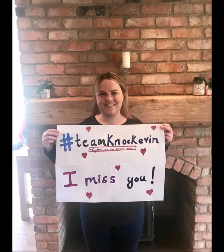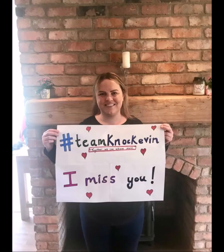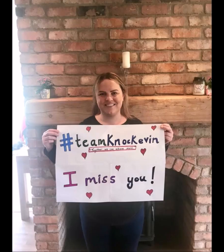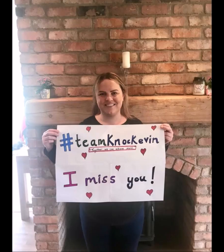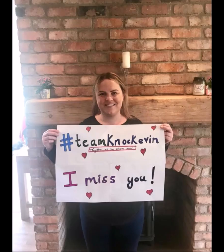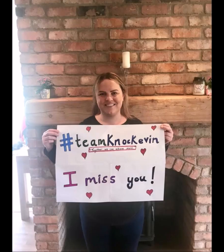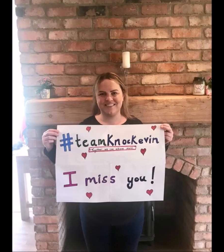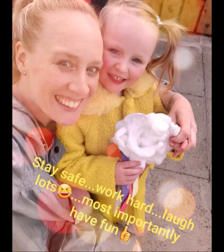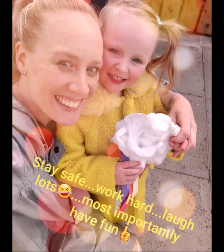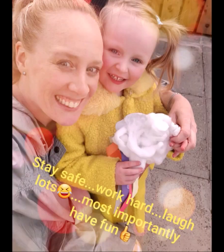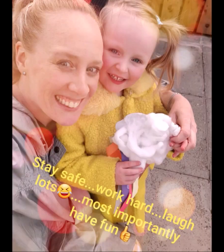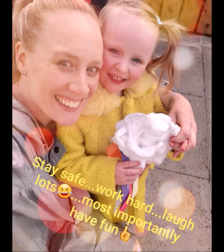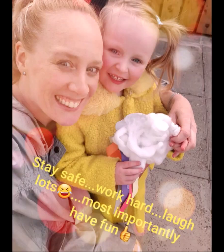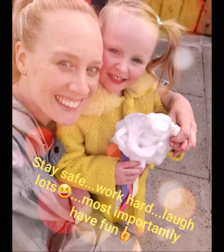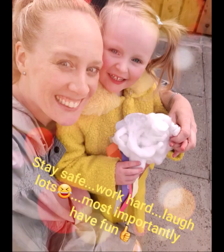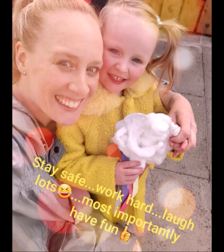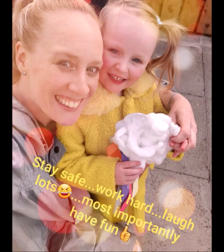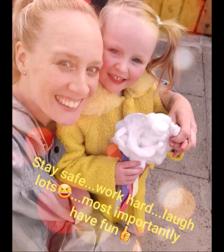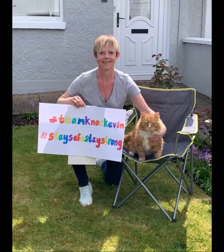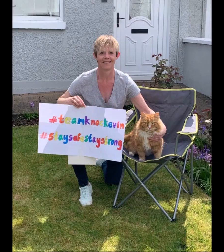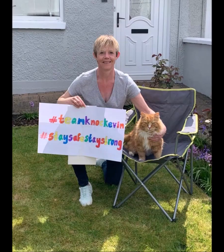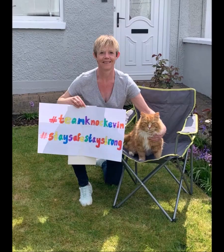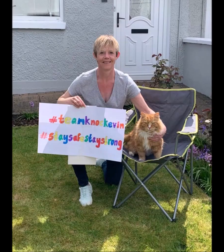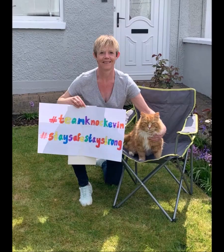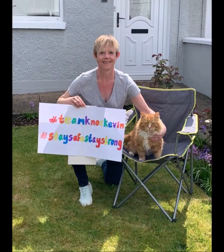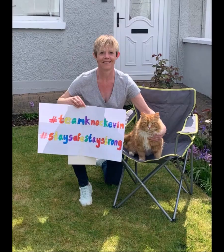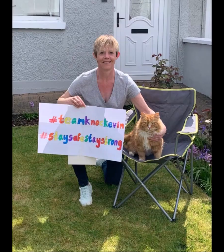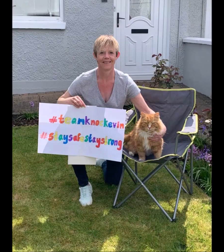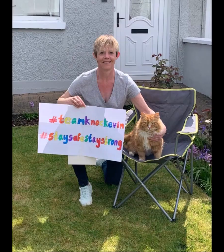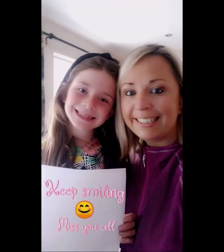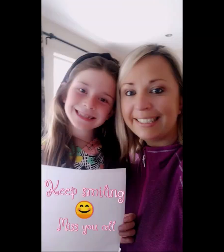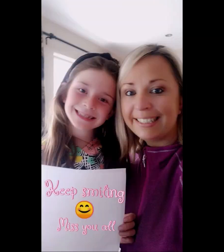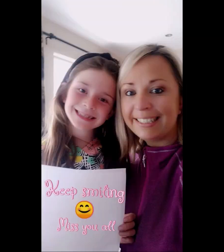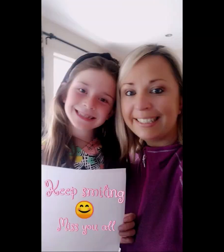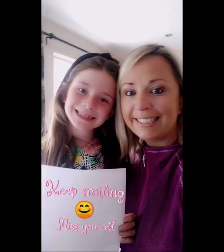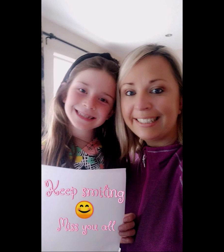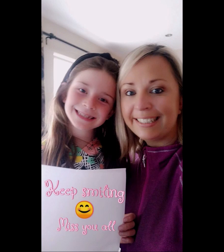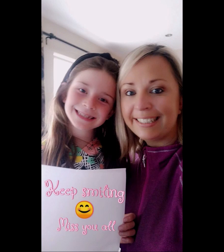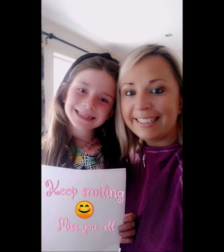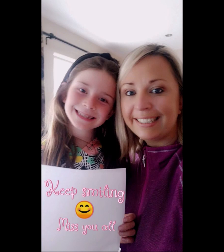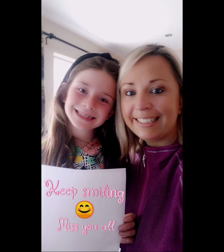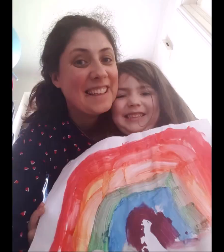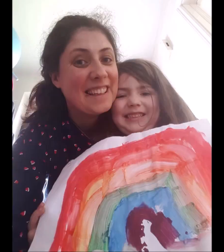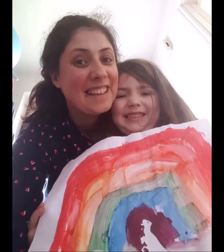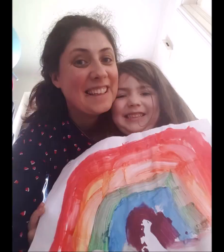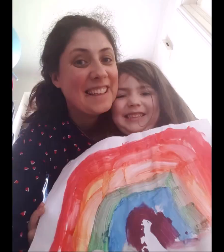Yeah, we'll meet again. I don't know where, and I don't know